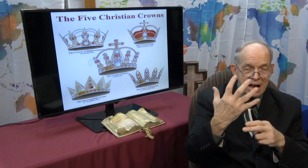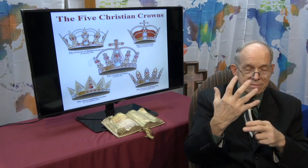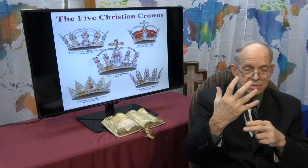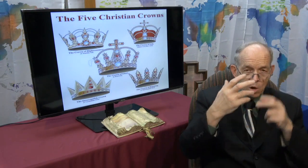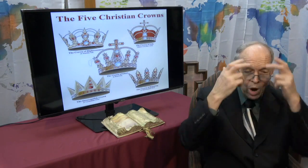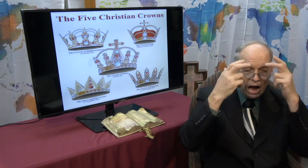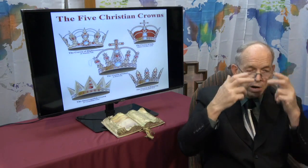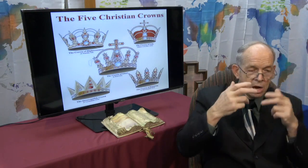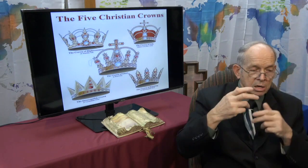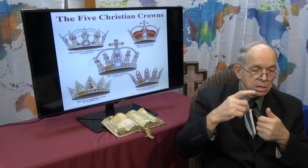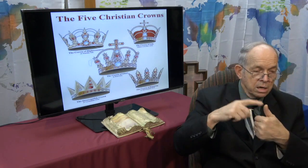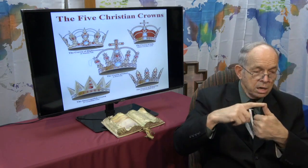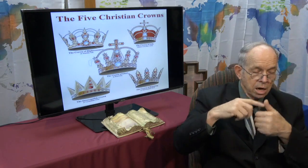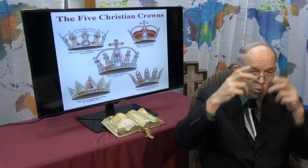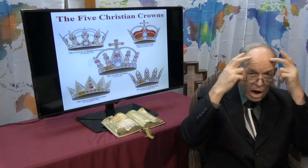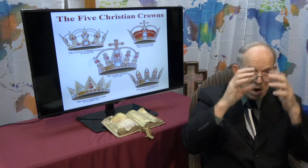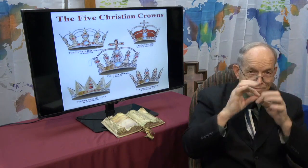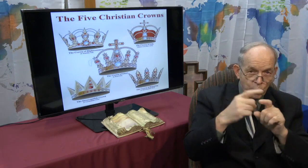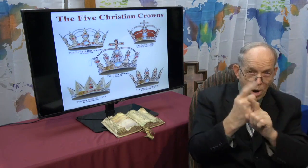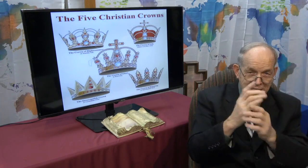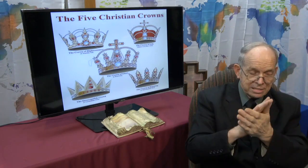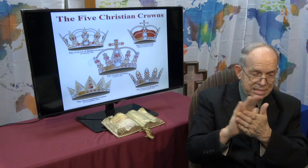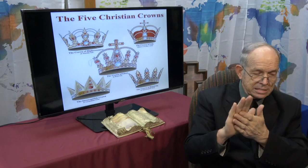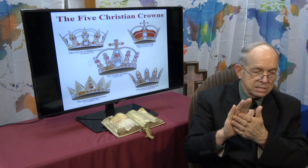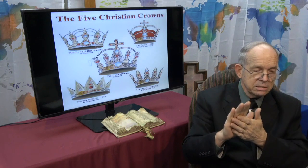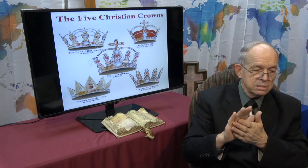Five. Wow. Choir of righteousness.